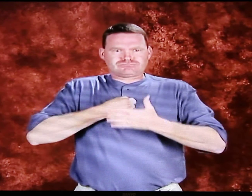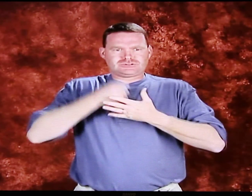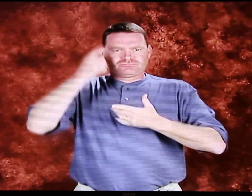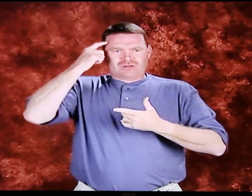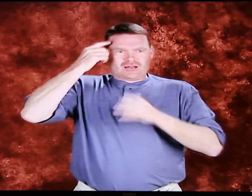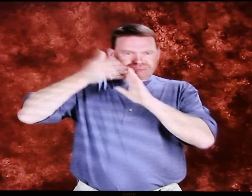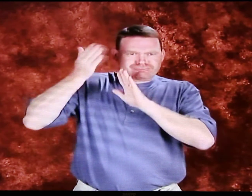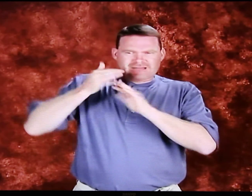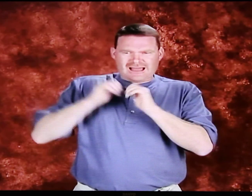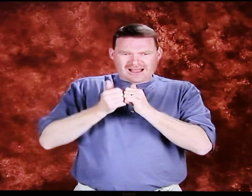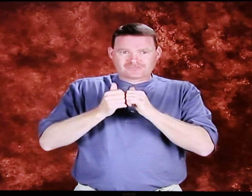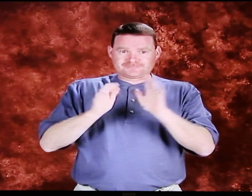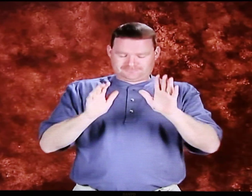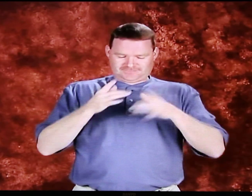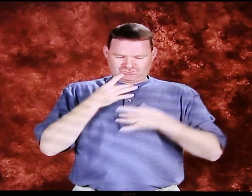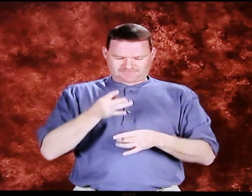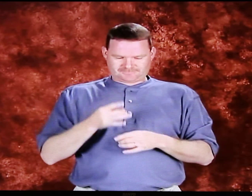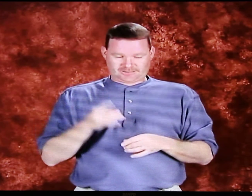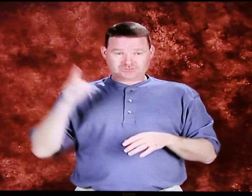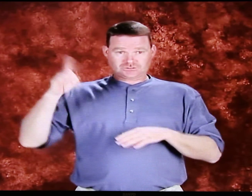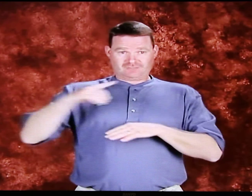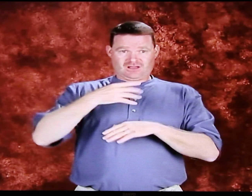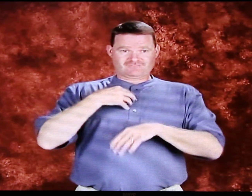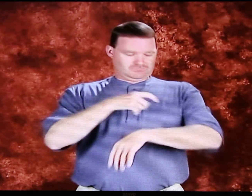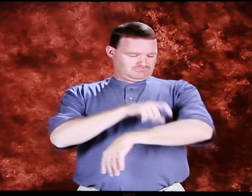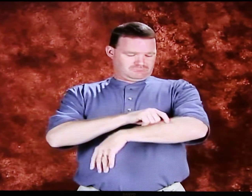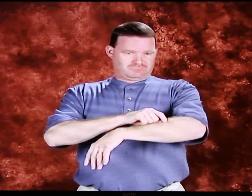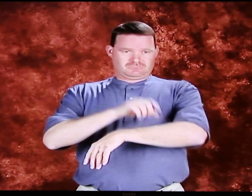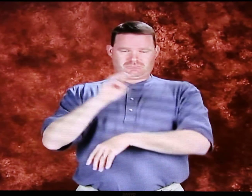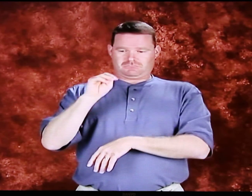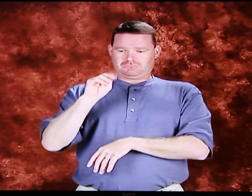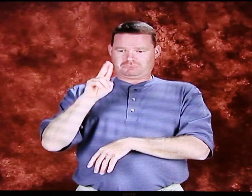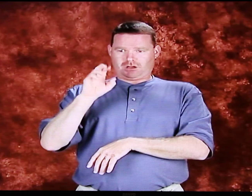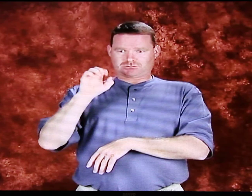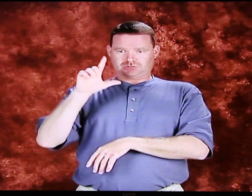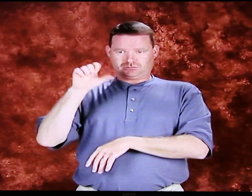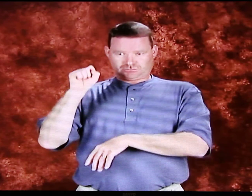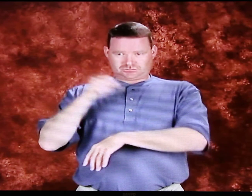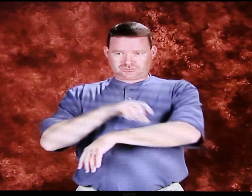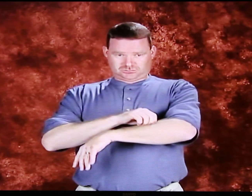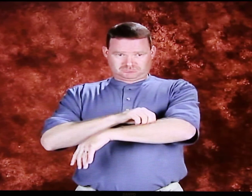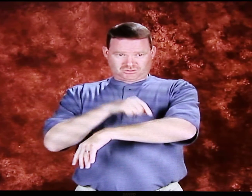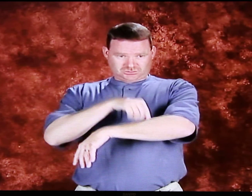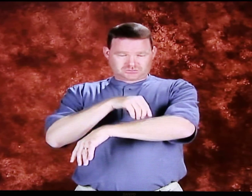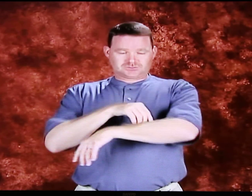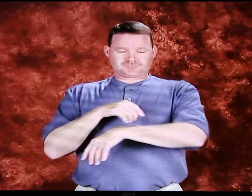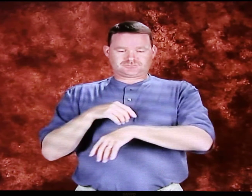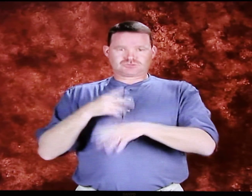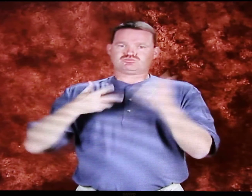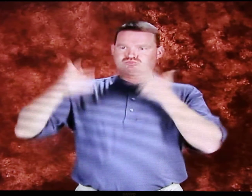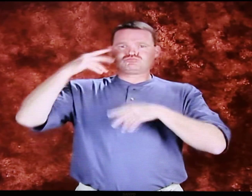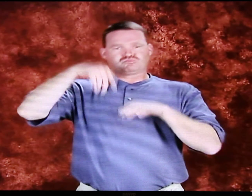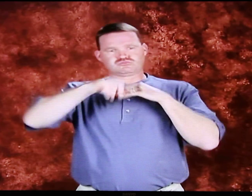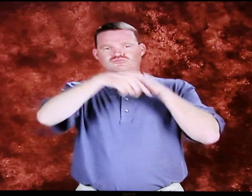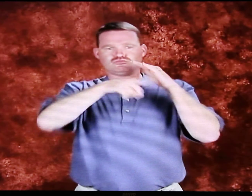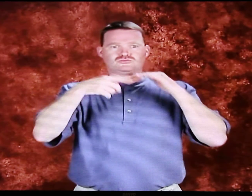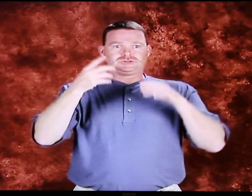up. But how does their brain keep working, and how does the heart keep pumping when they go so far down? And the reason